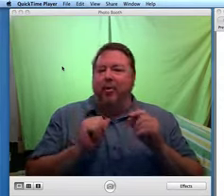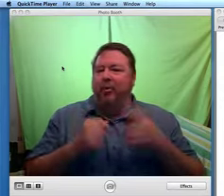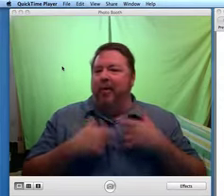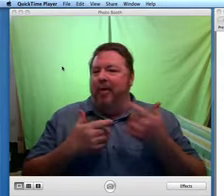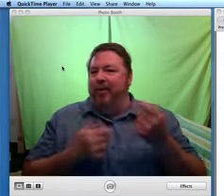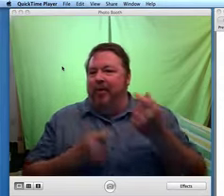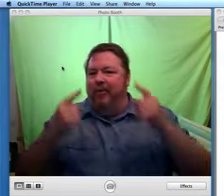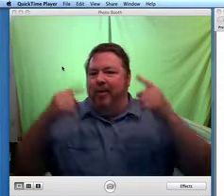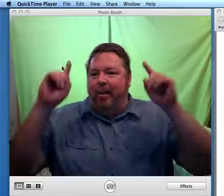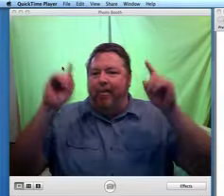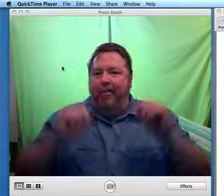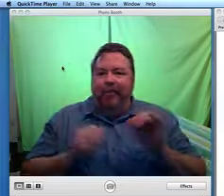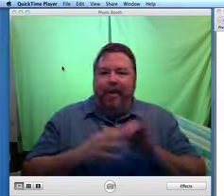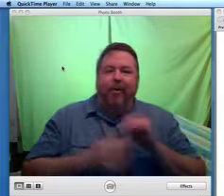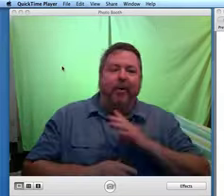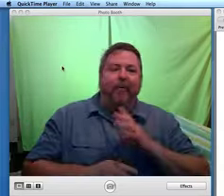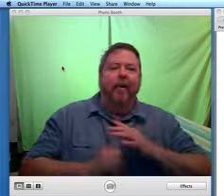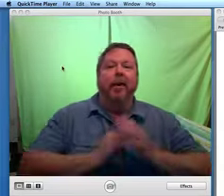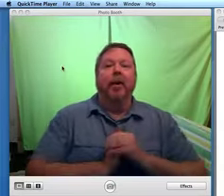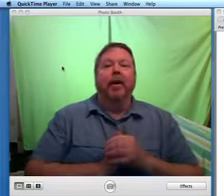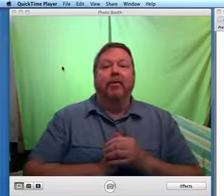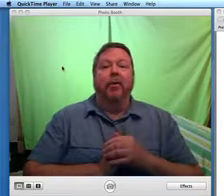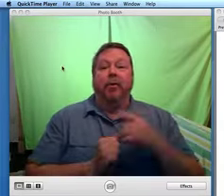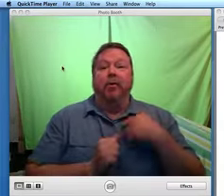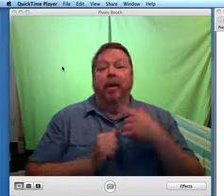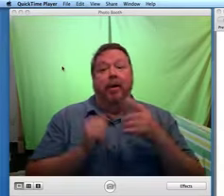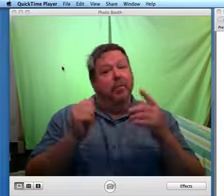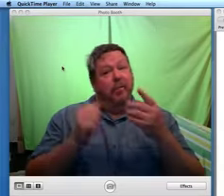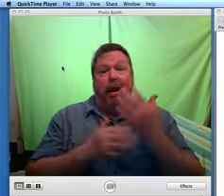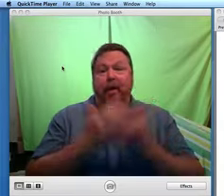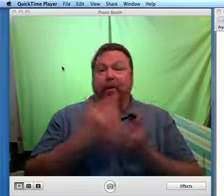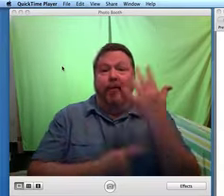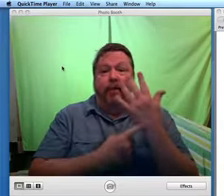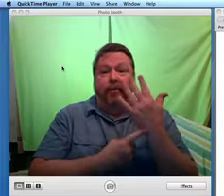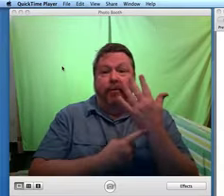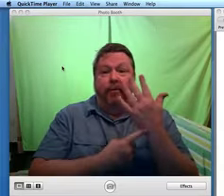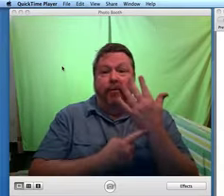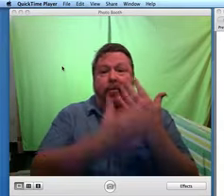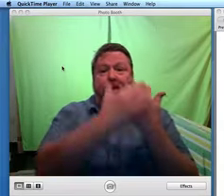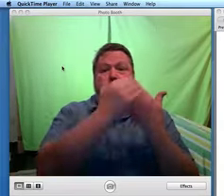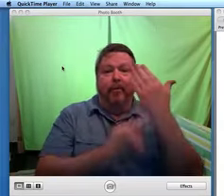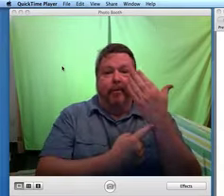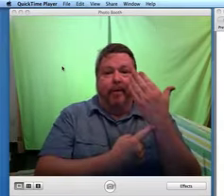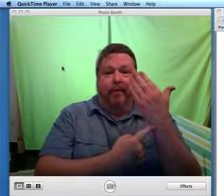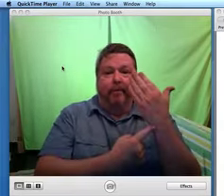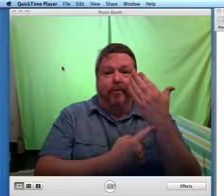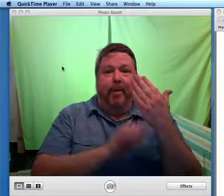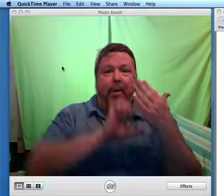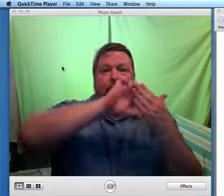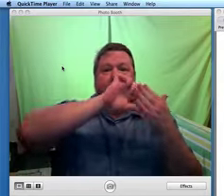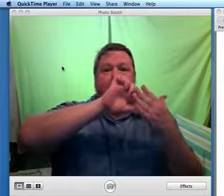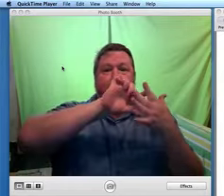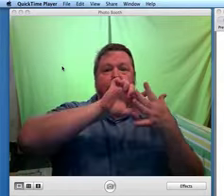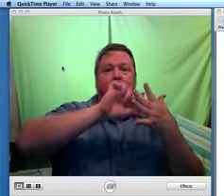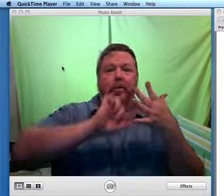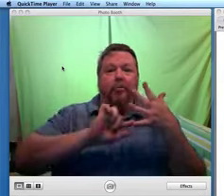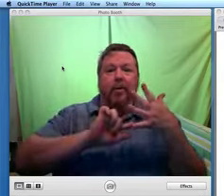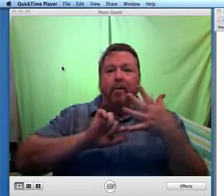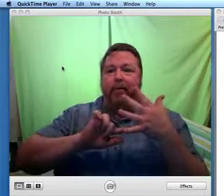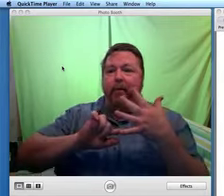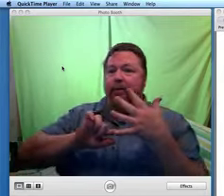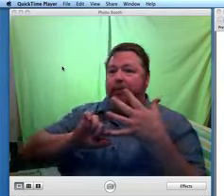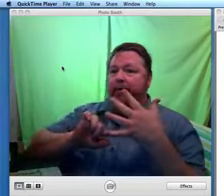so you can have a little sense of accomplishment for that. Okay, fine. So we've got hand shape 5, right? No